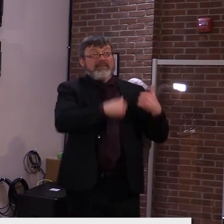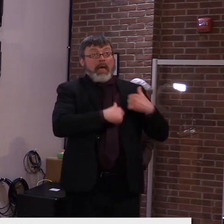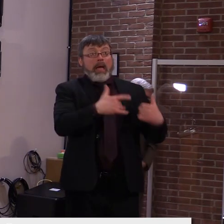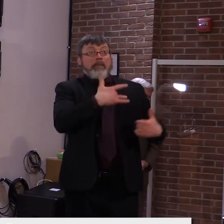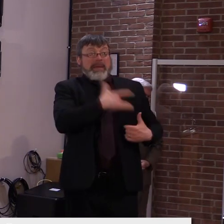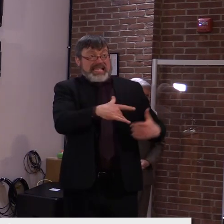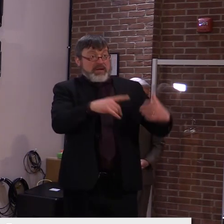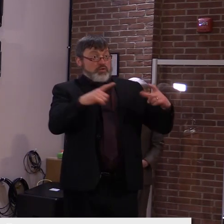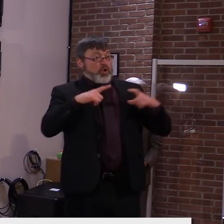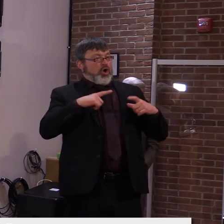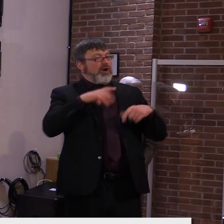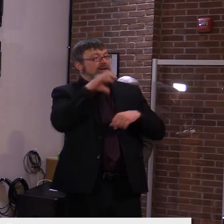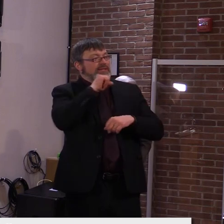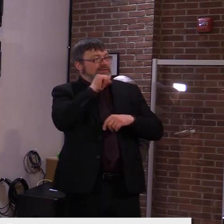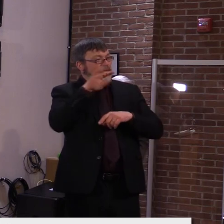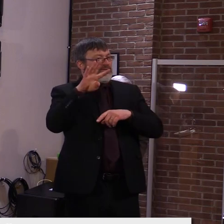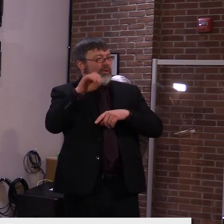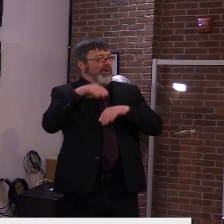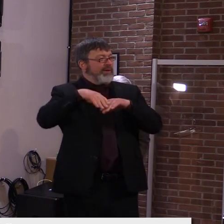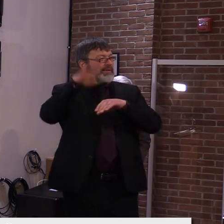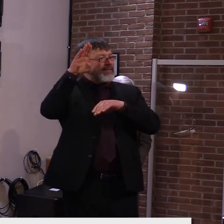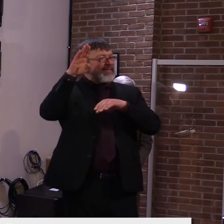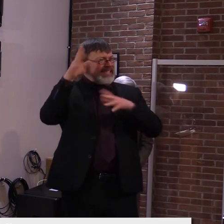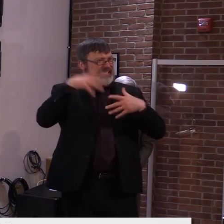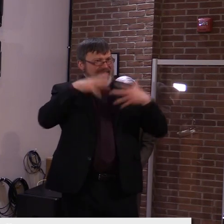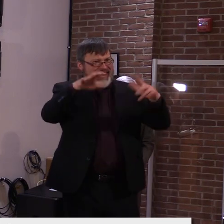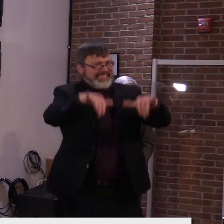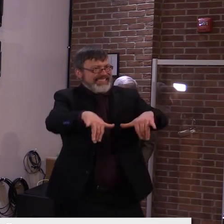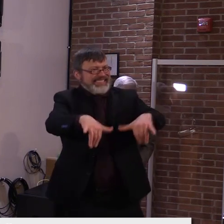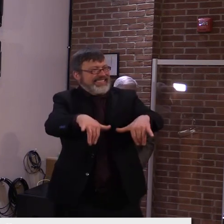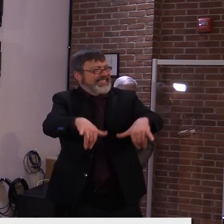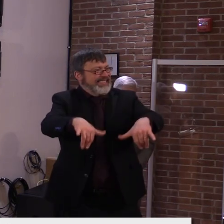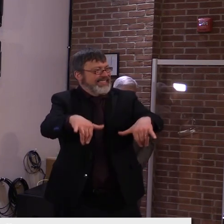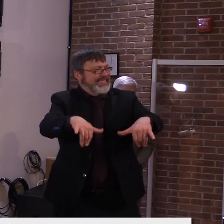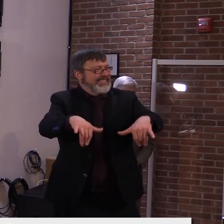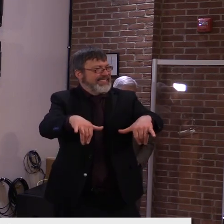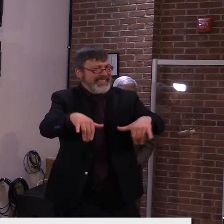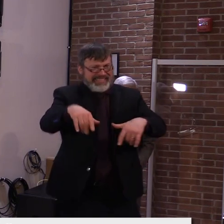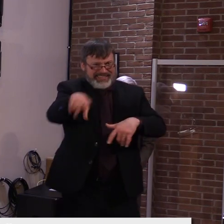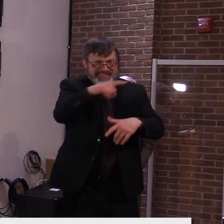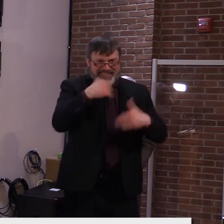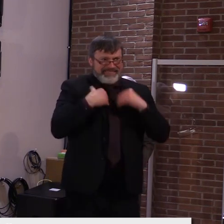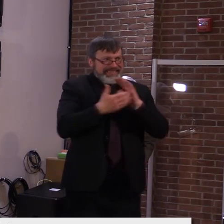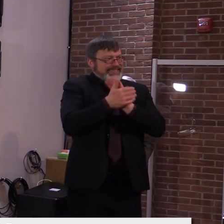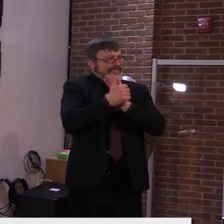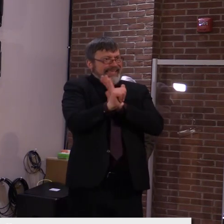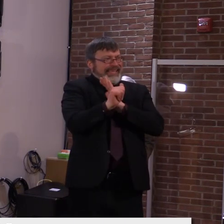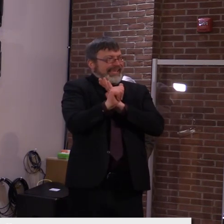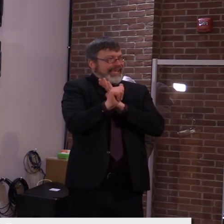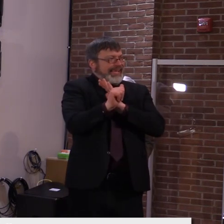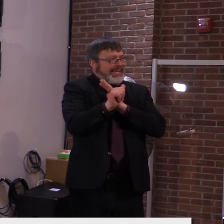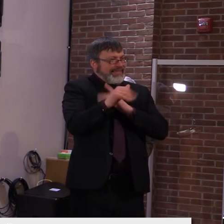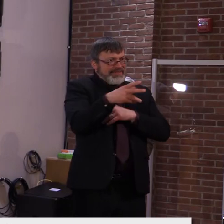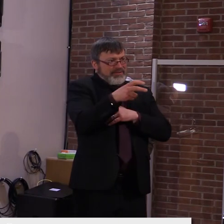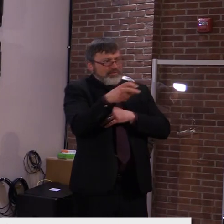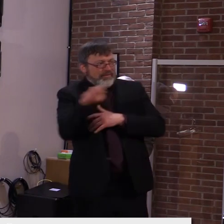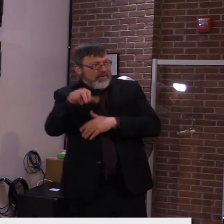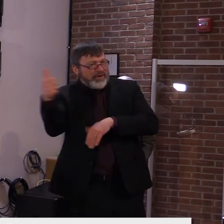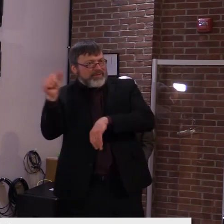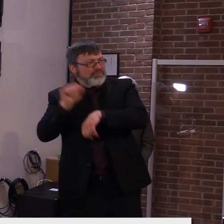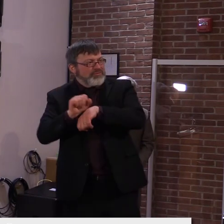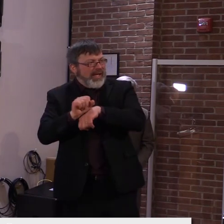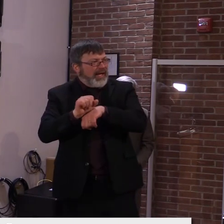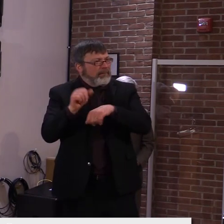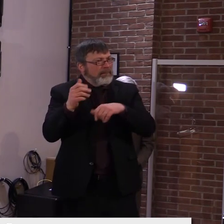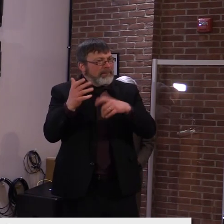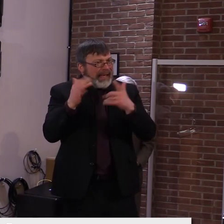have more skilled tradespeople in particular in the state, but from all walks of life. So we thought,